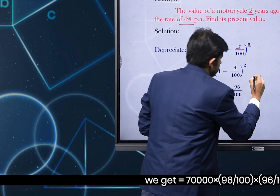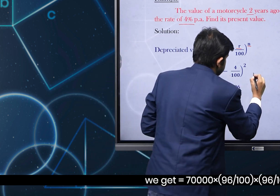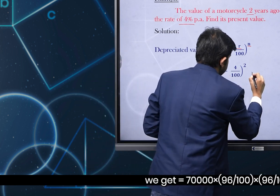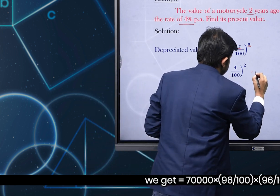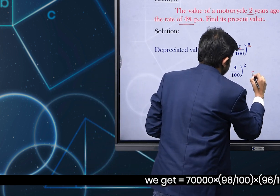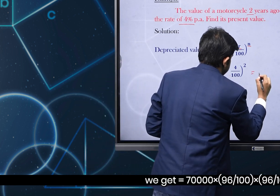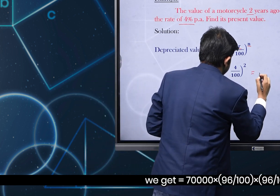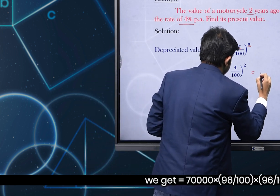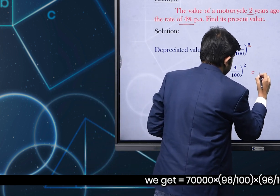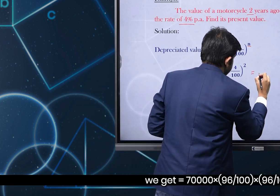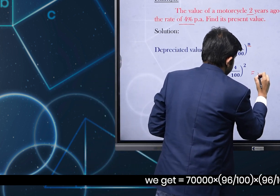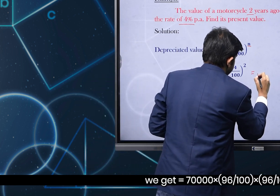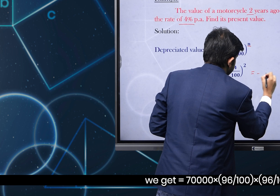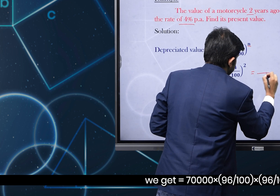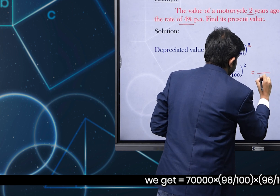100 into 96 by 100.